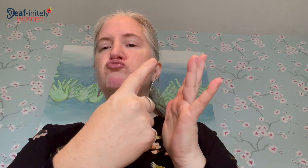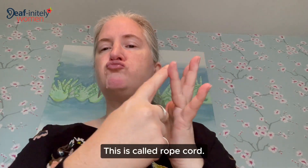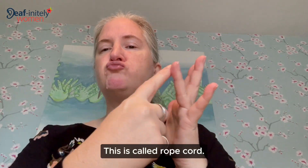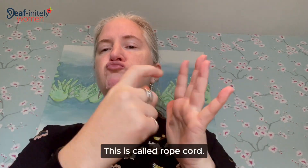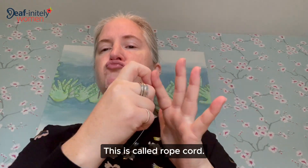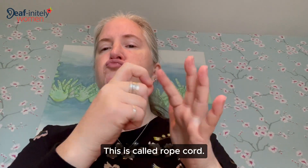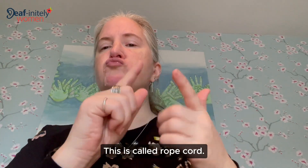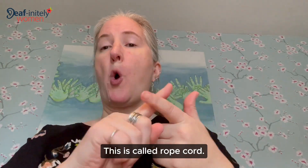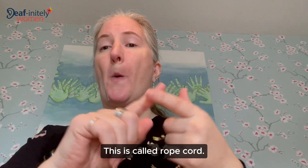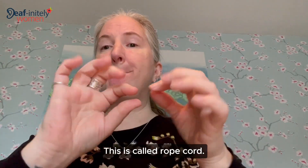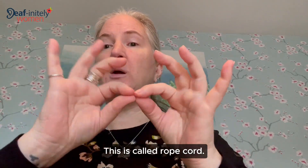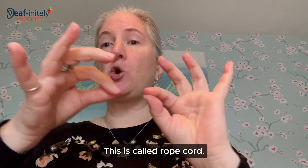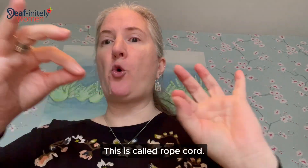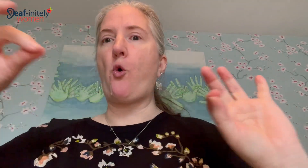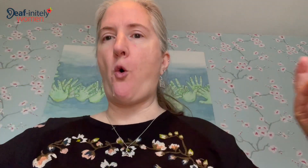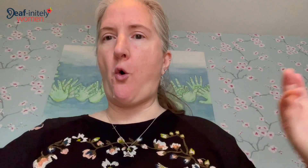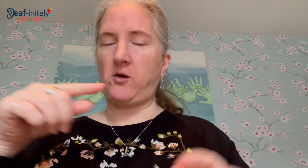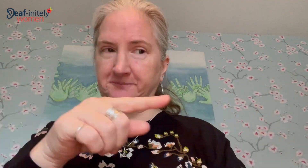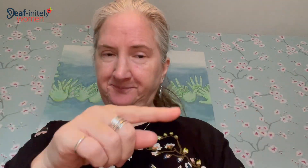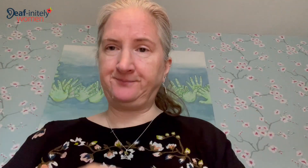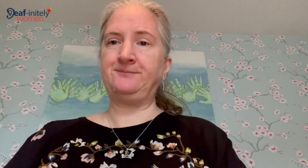This is called rope cord.